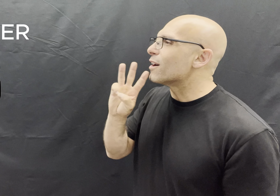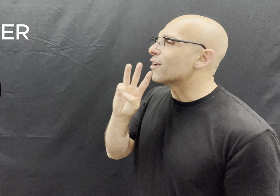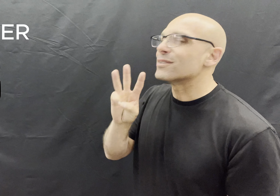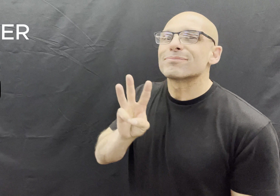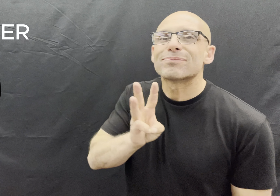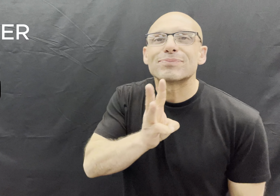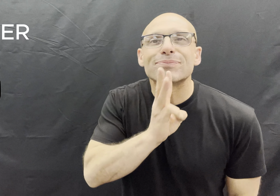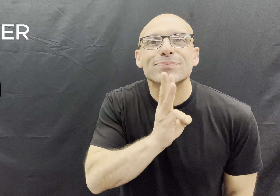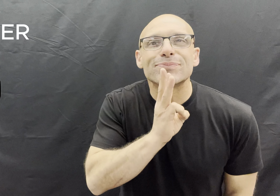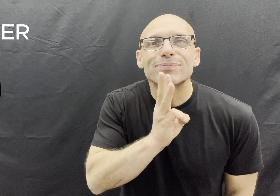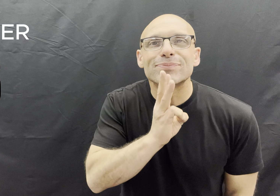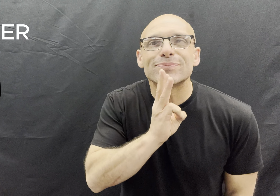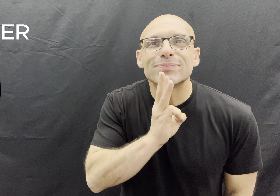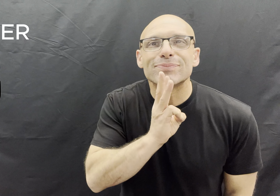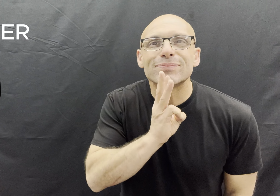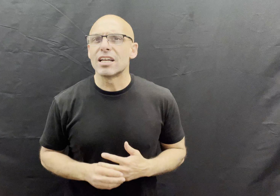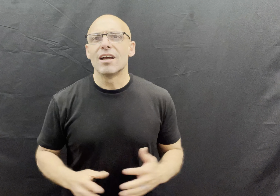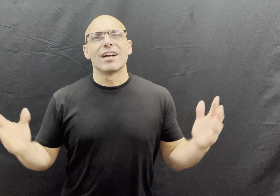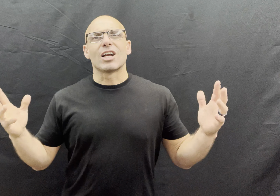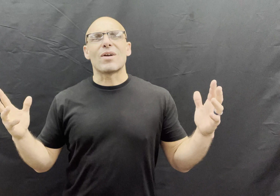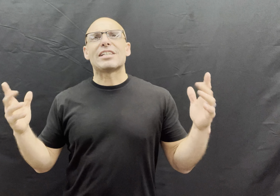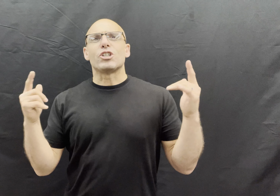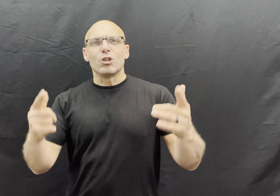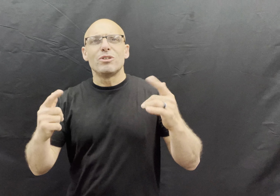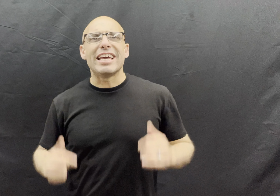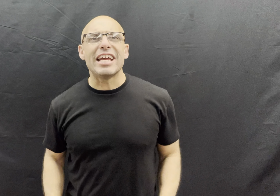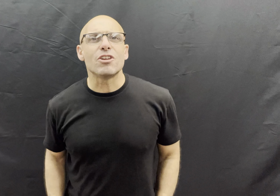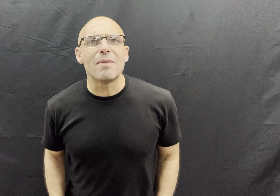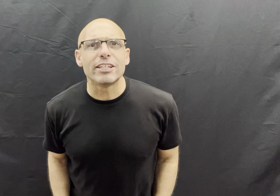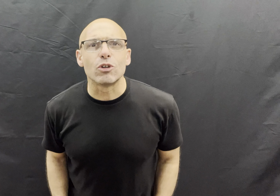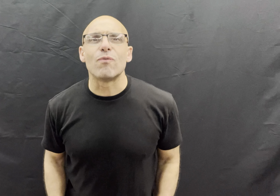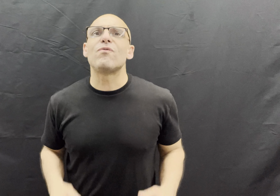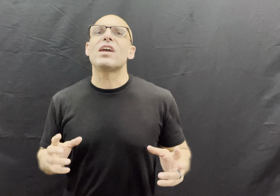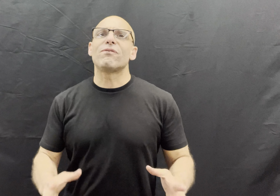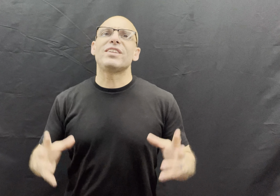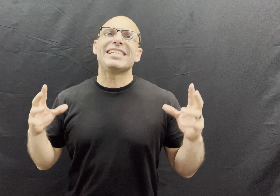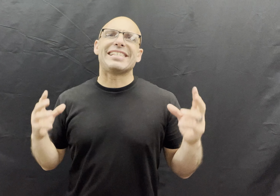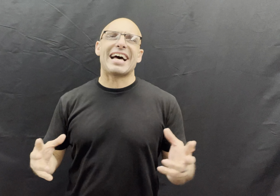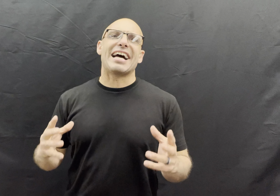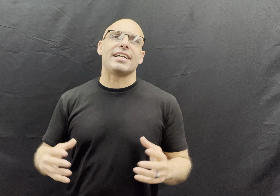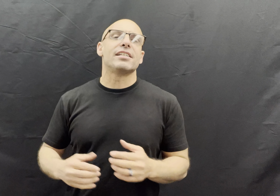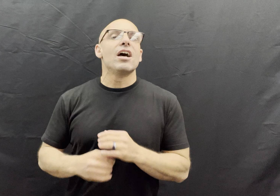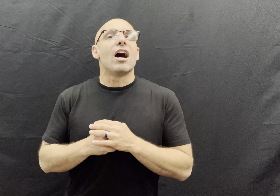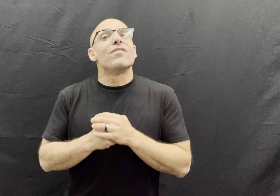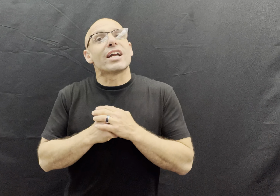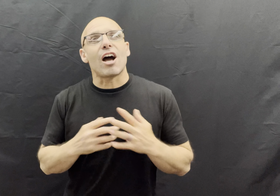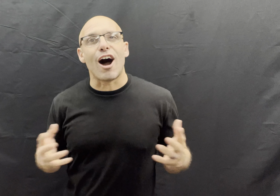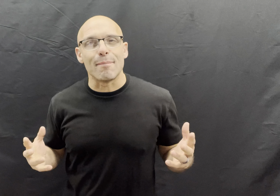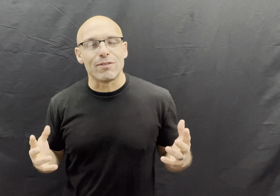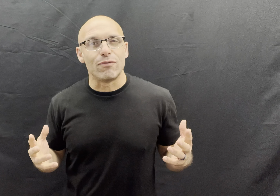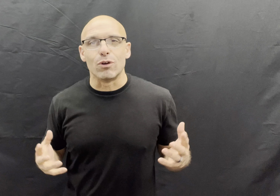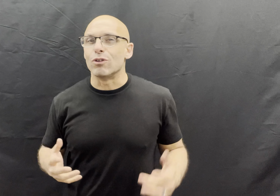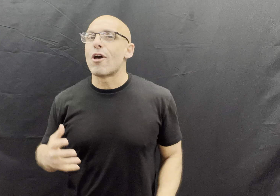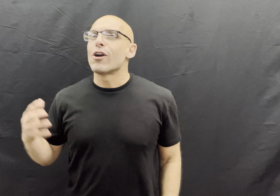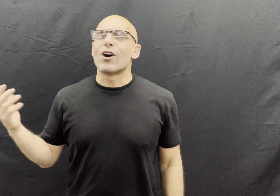Water. Congrats, you did it. You made it through 50 signs of the common foods. Go through